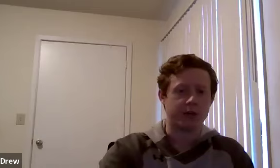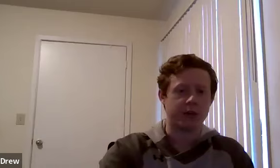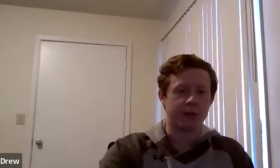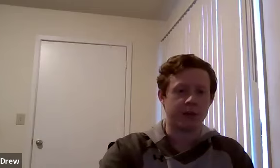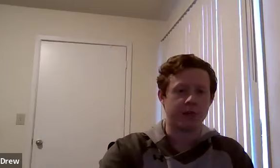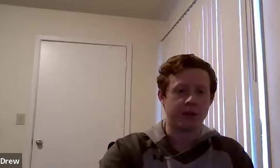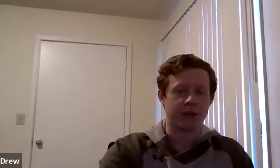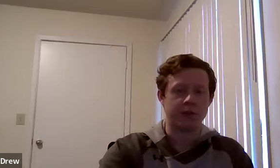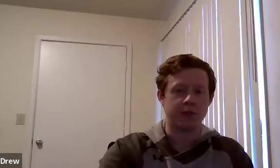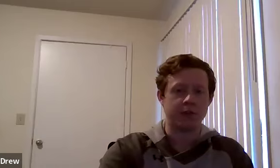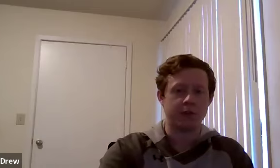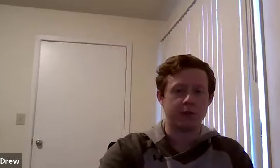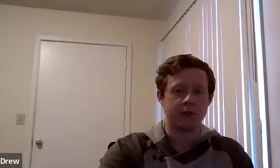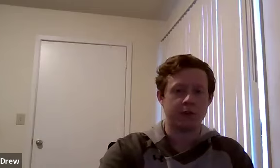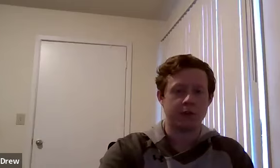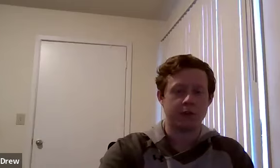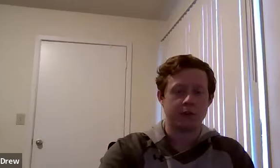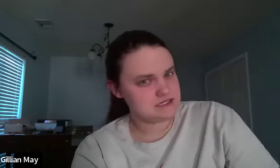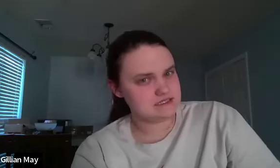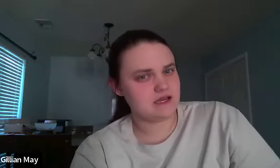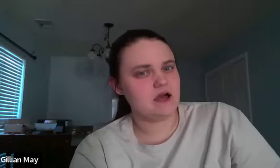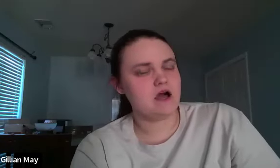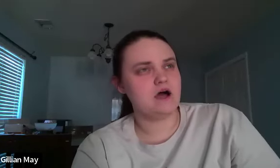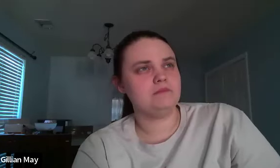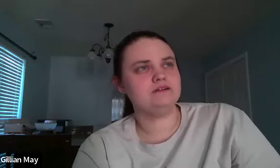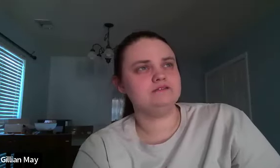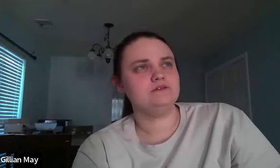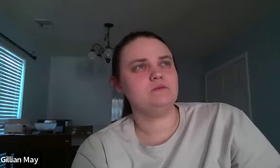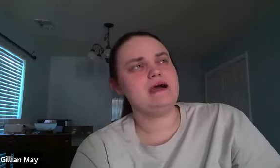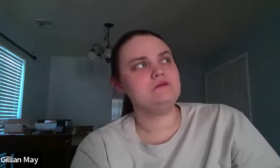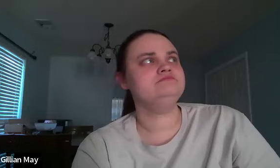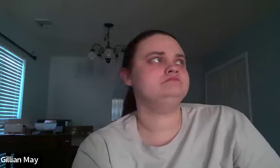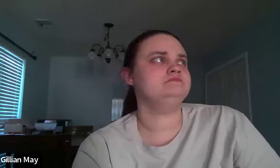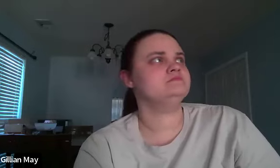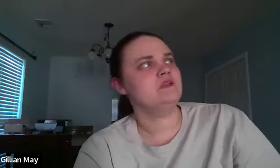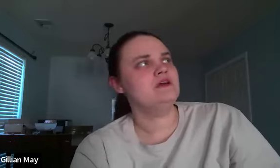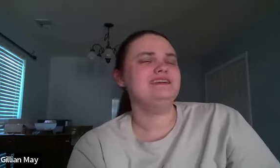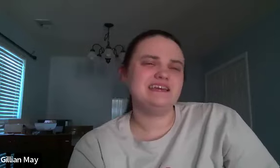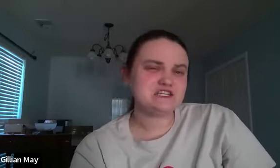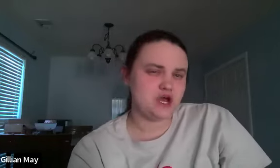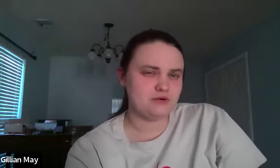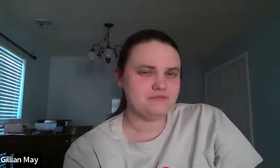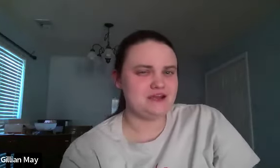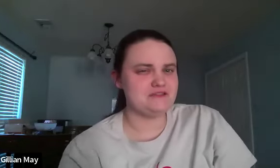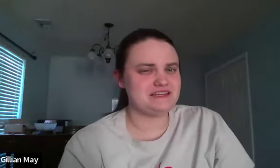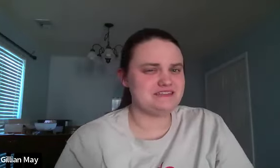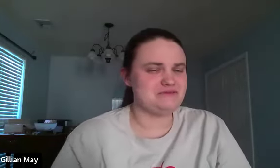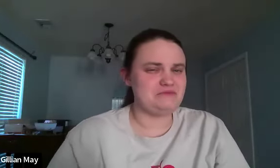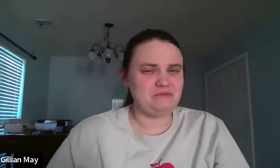shortcuts there with those signs? Yes. Well, yes and no. I know that sounds like, well,